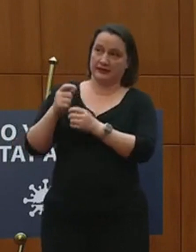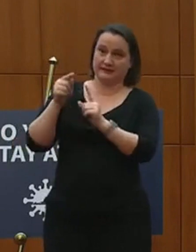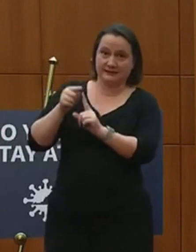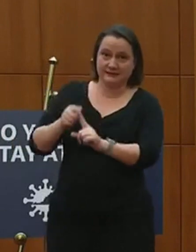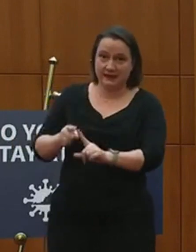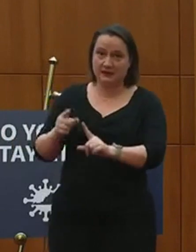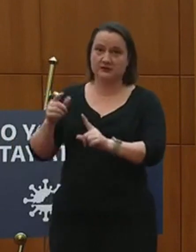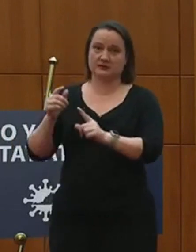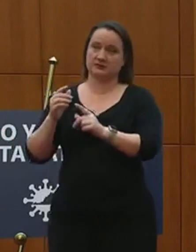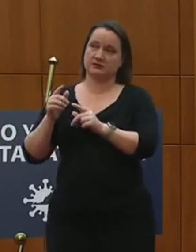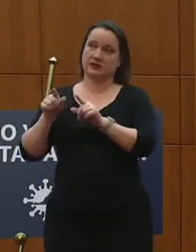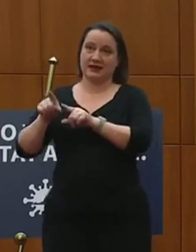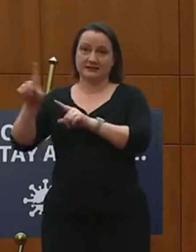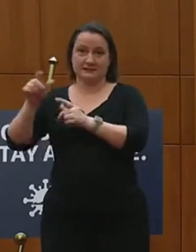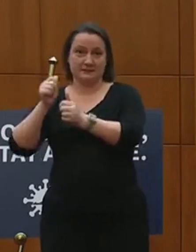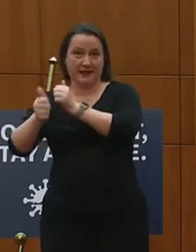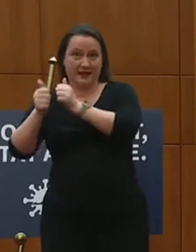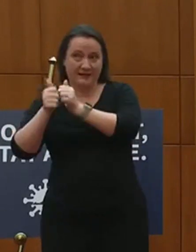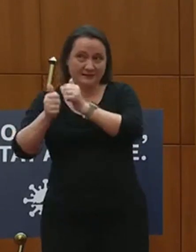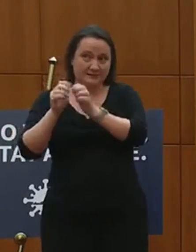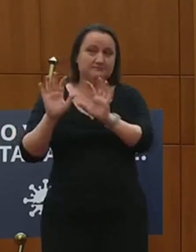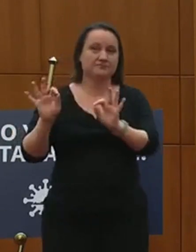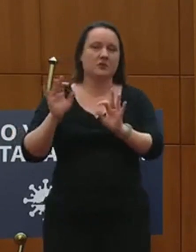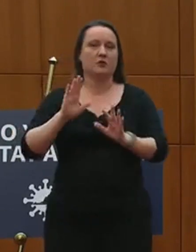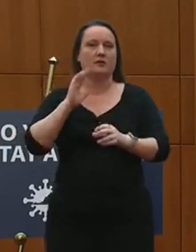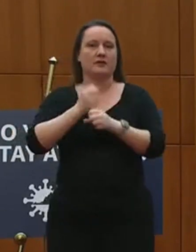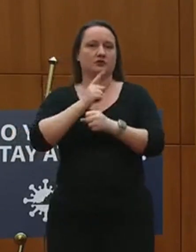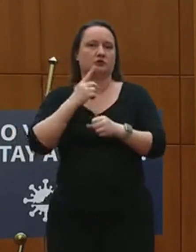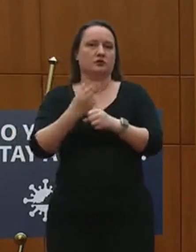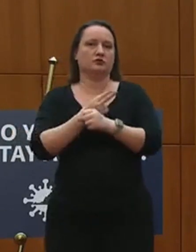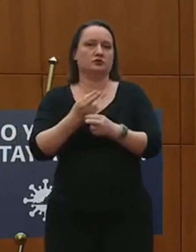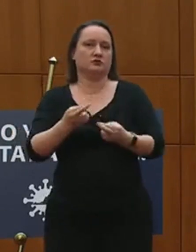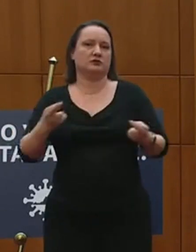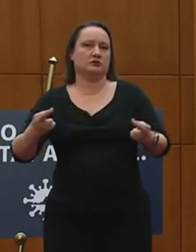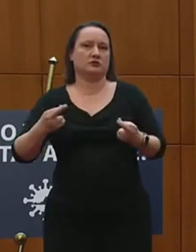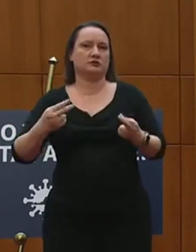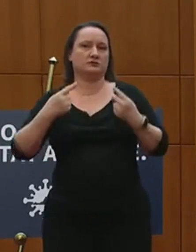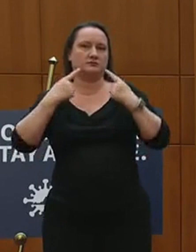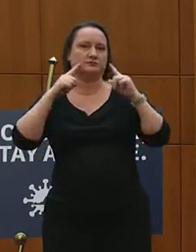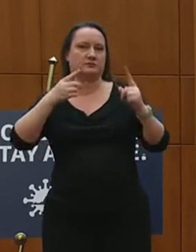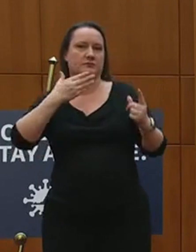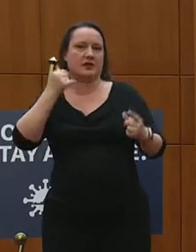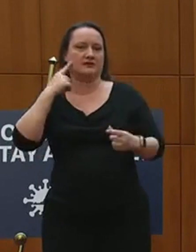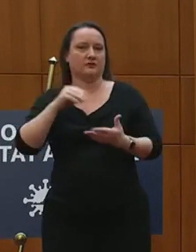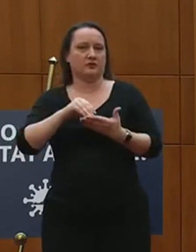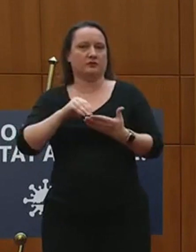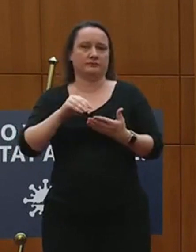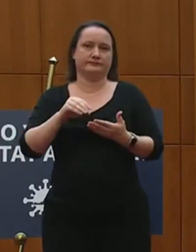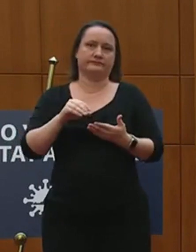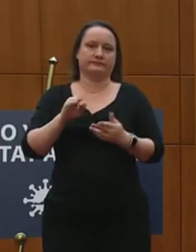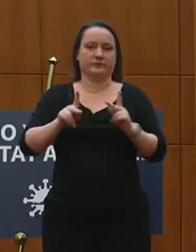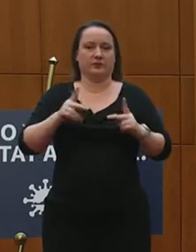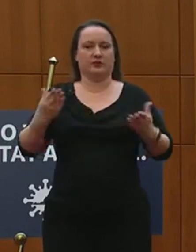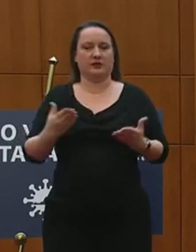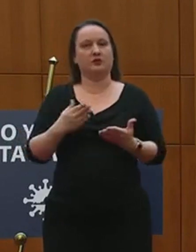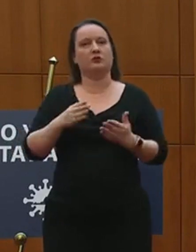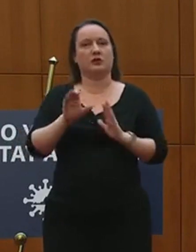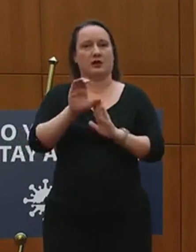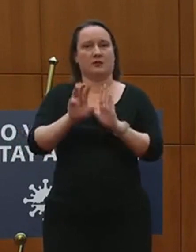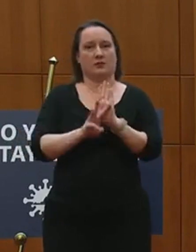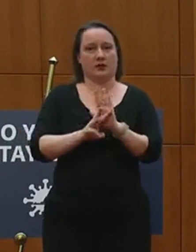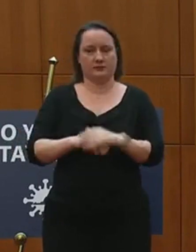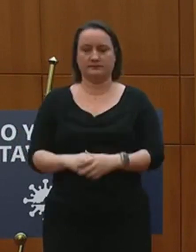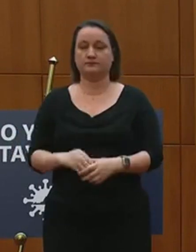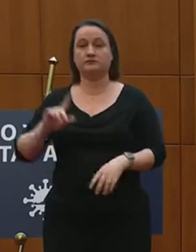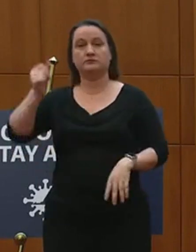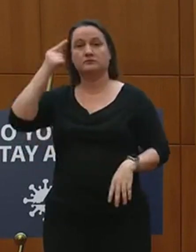make sure that we're utilizing them efficiently for the citizens here in the Commonwealth. Now, Governor Northam has stated repeatedly that this is